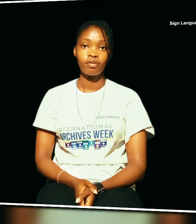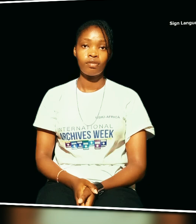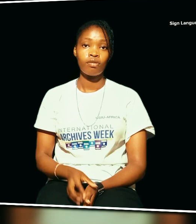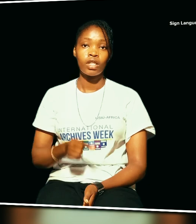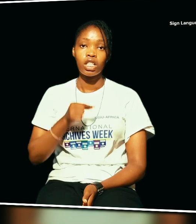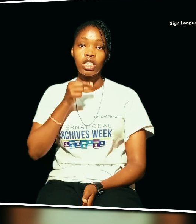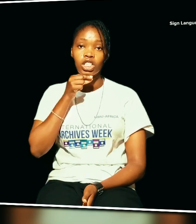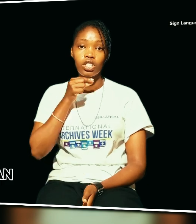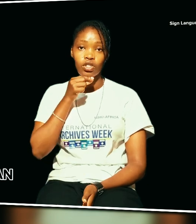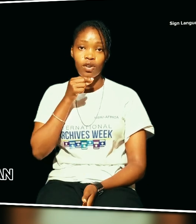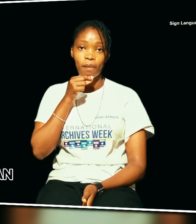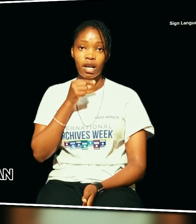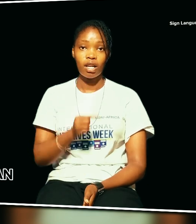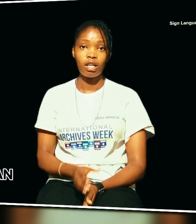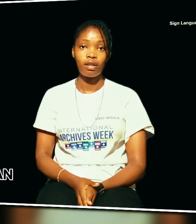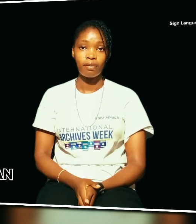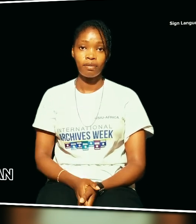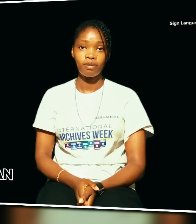Gentleman.